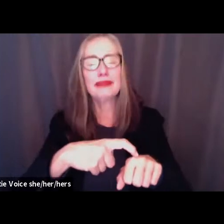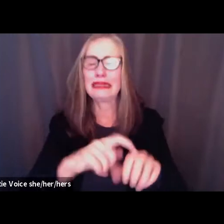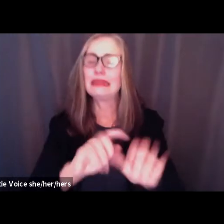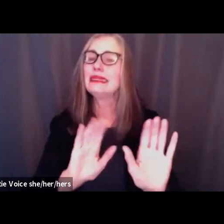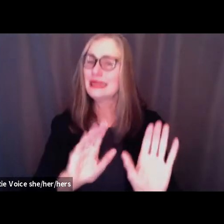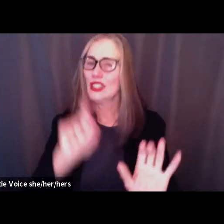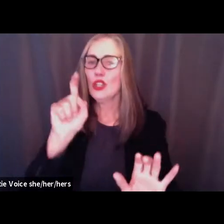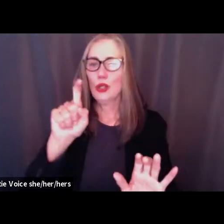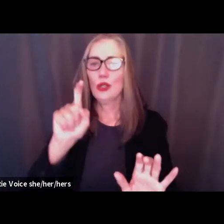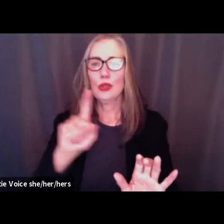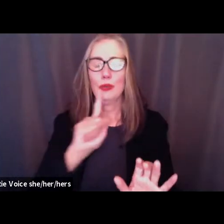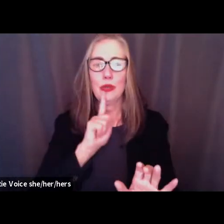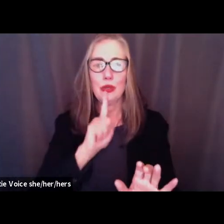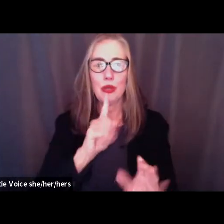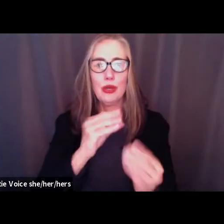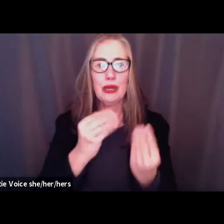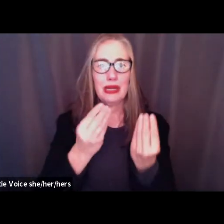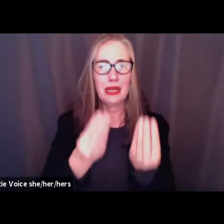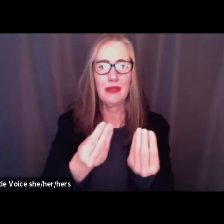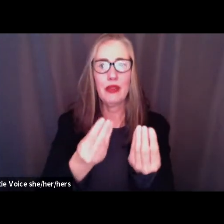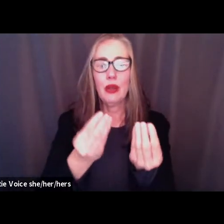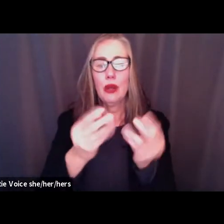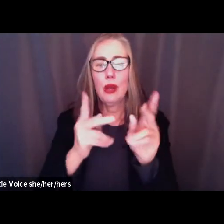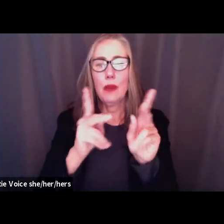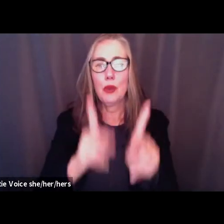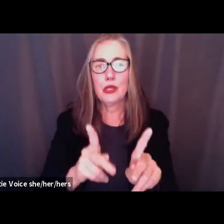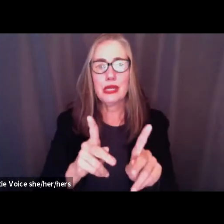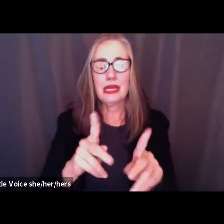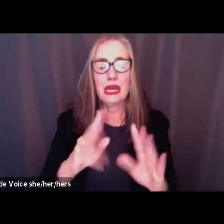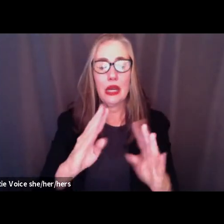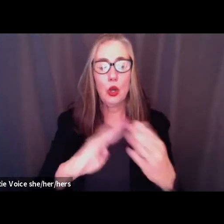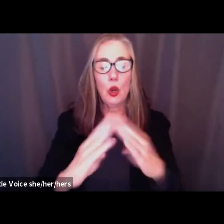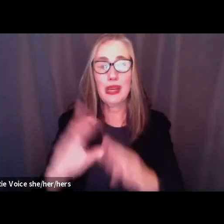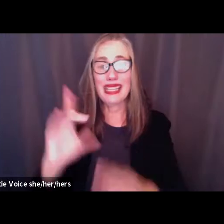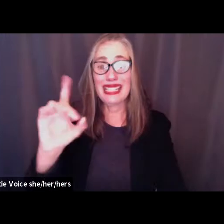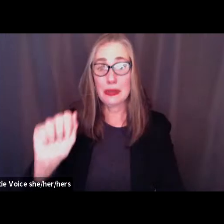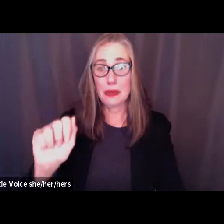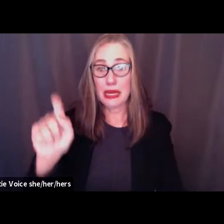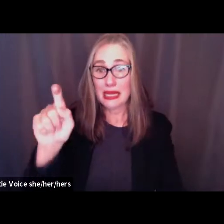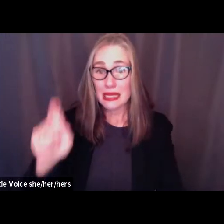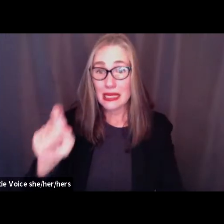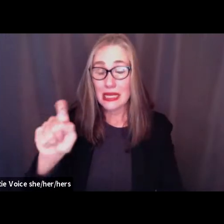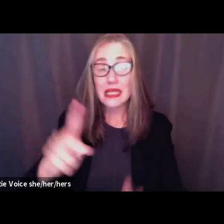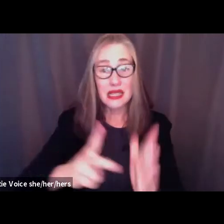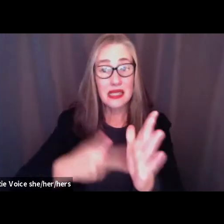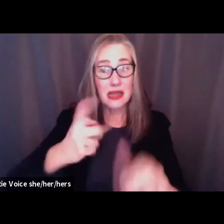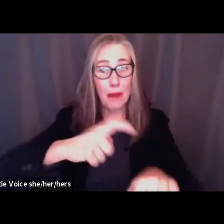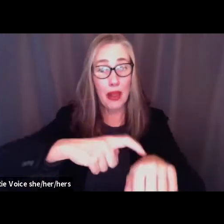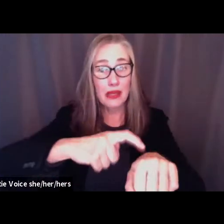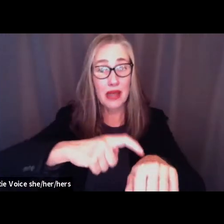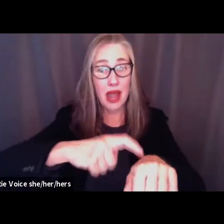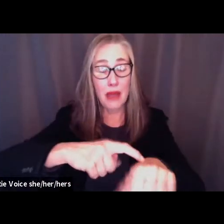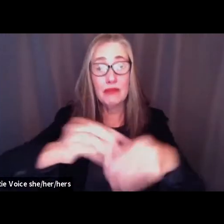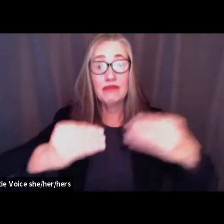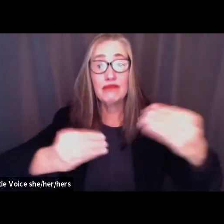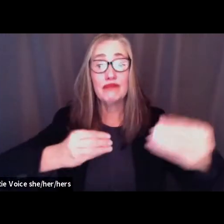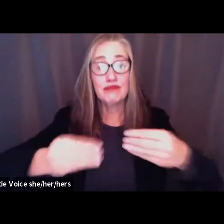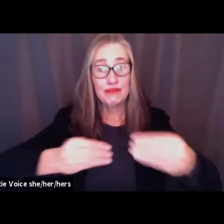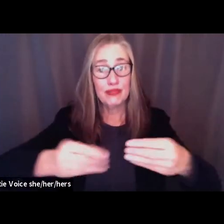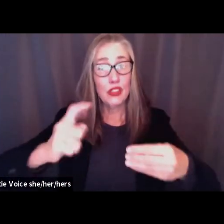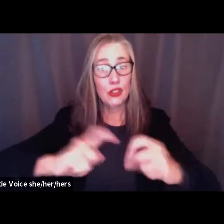those who in the disability community who need double the time, that